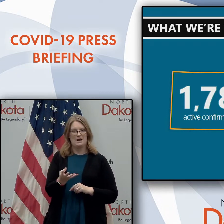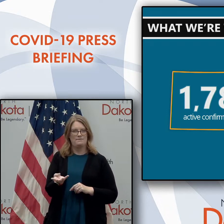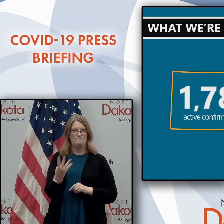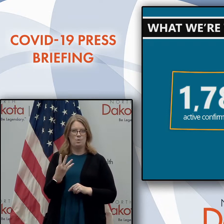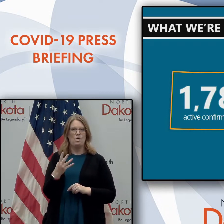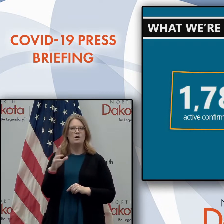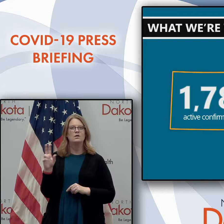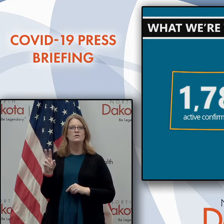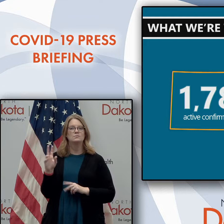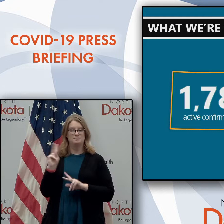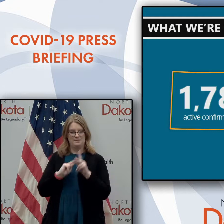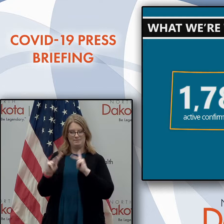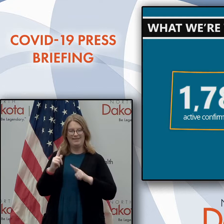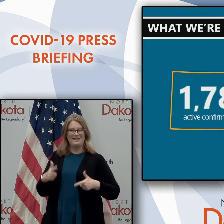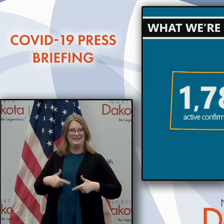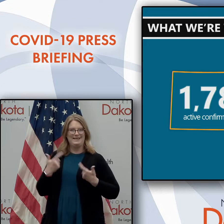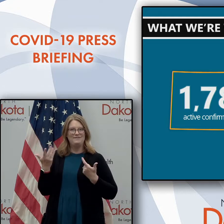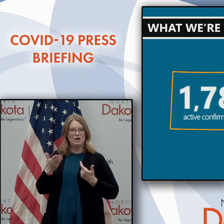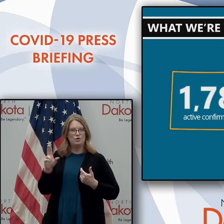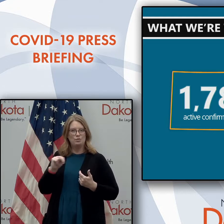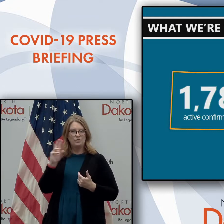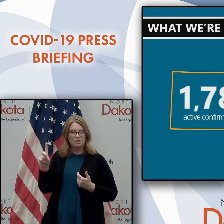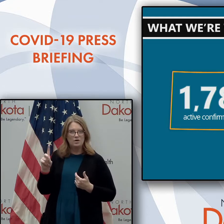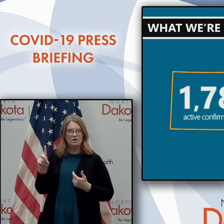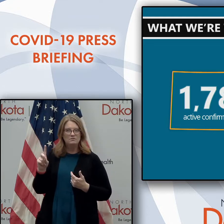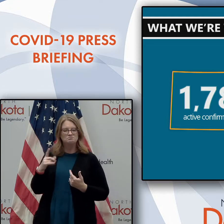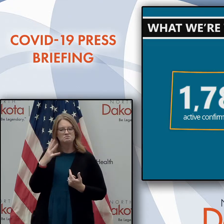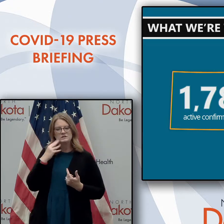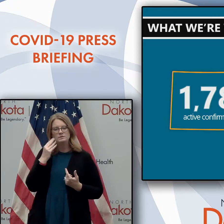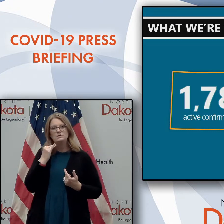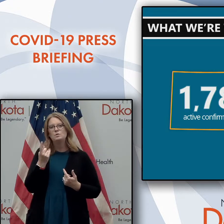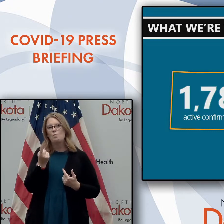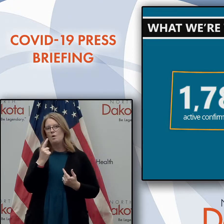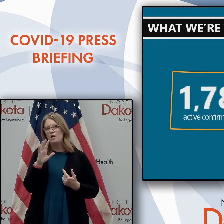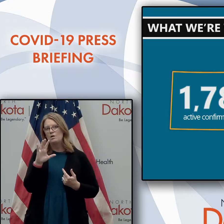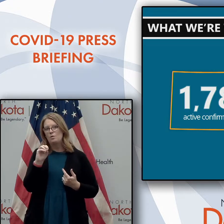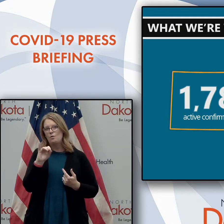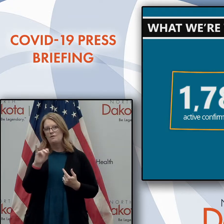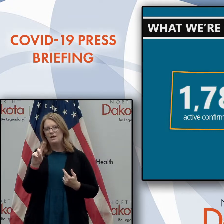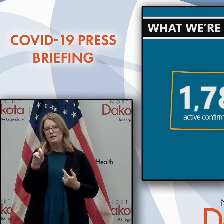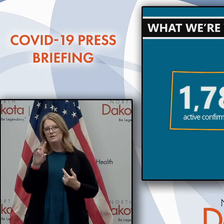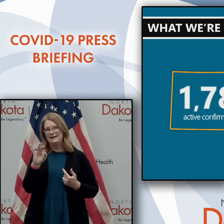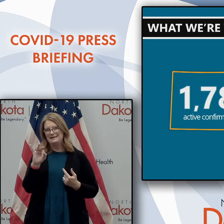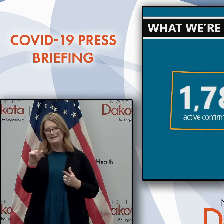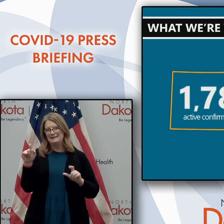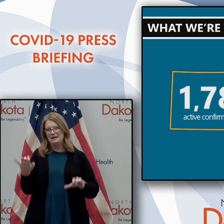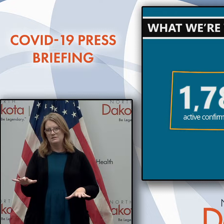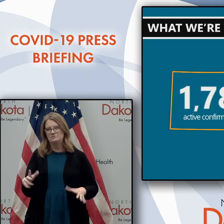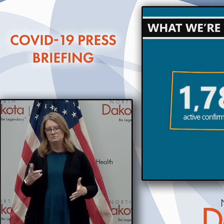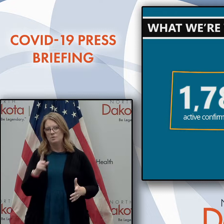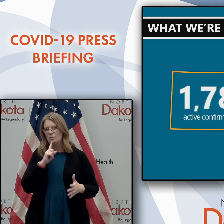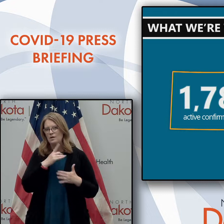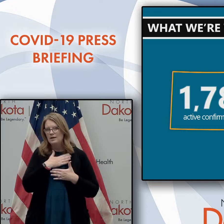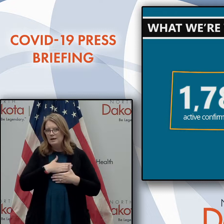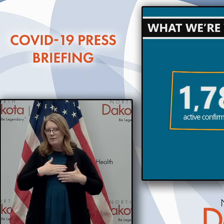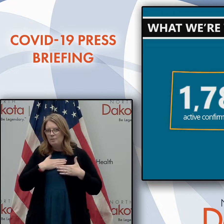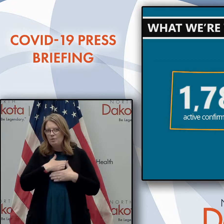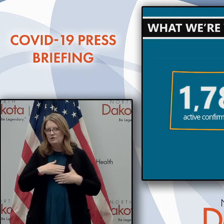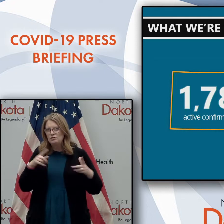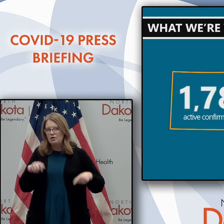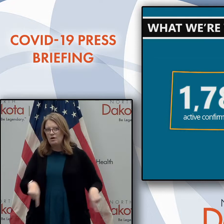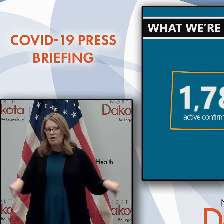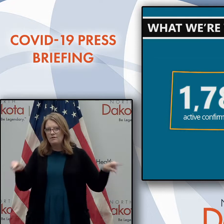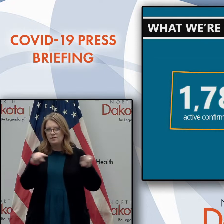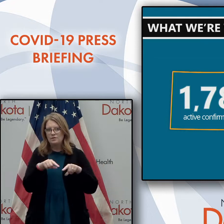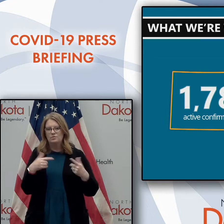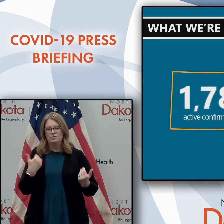Dakotans have had at least one COVID-19 test. And again, we appreciate the efforts of everybody involved in this, because the